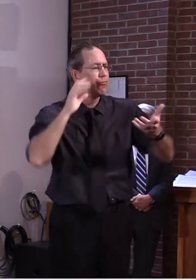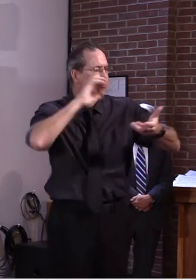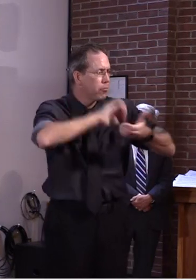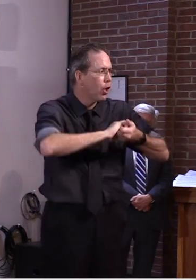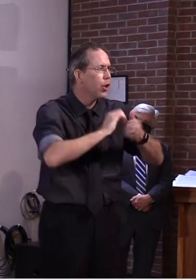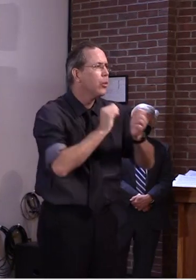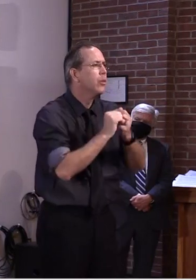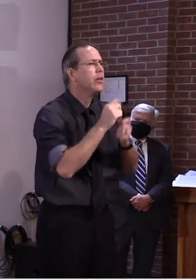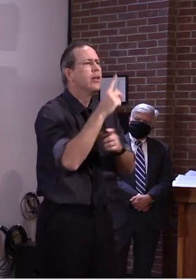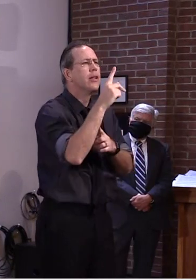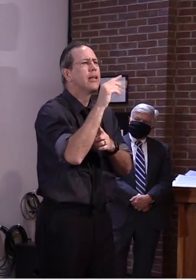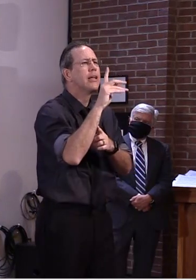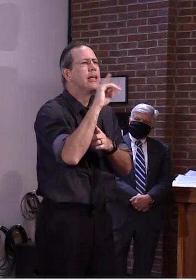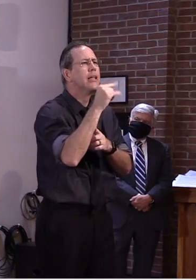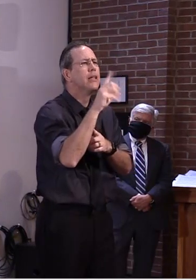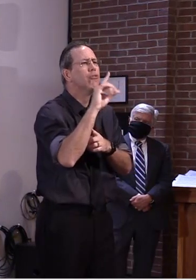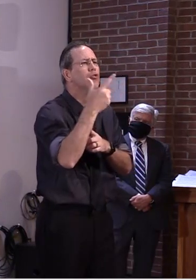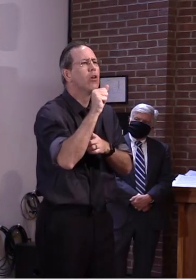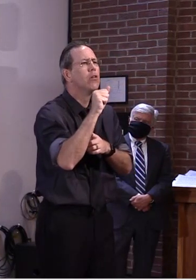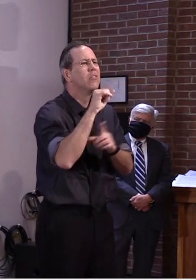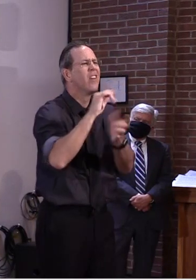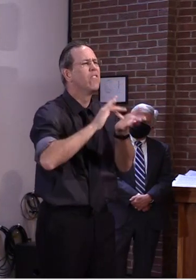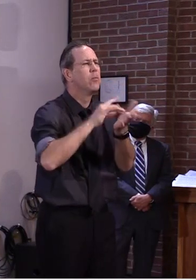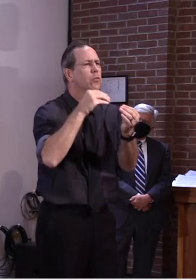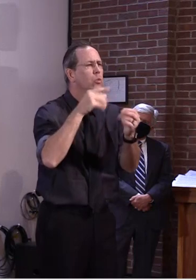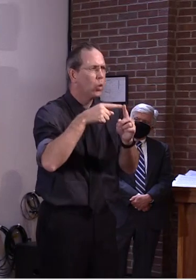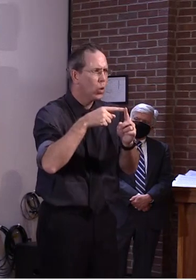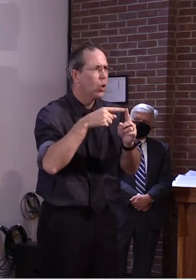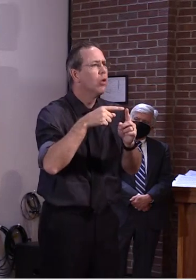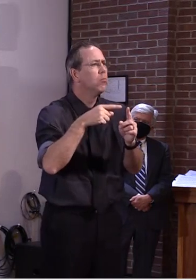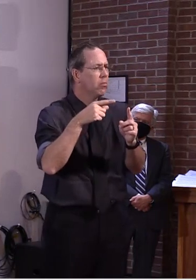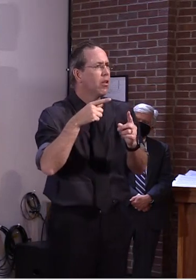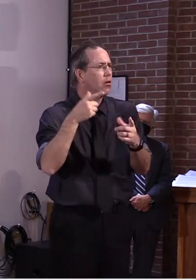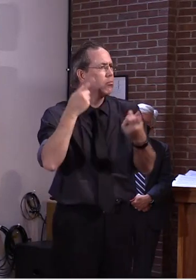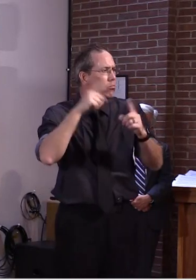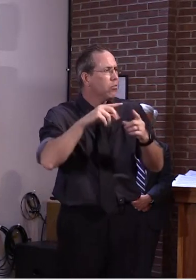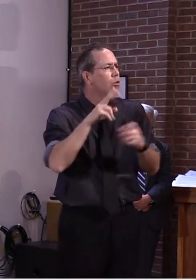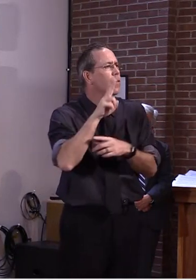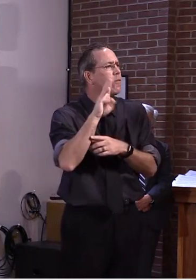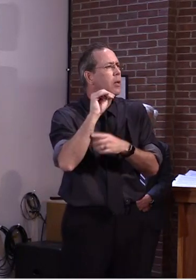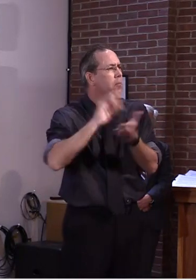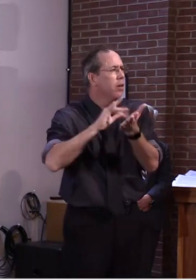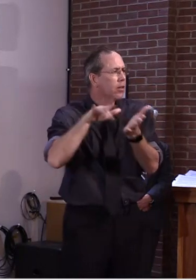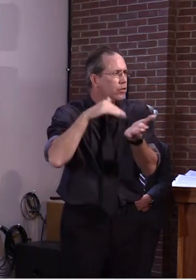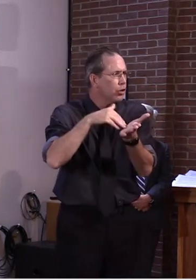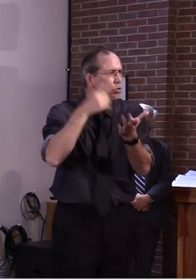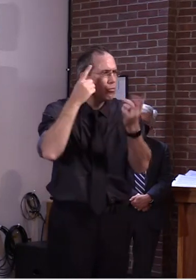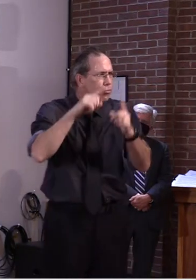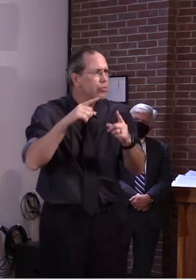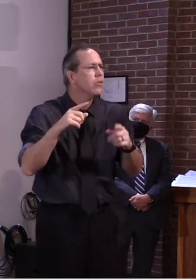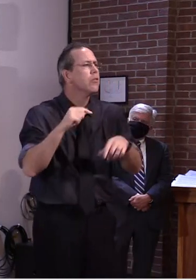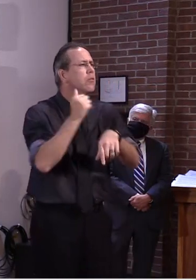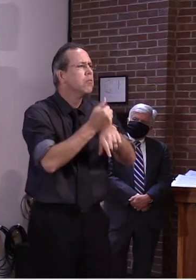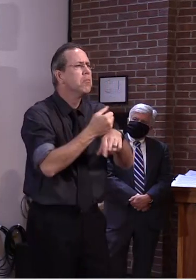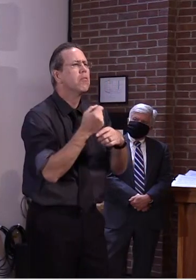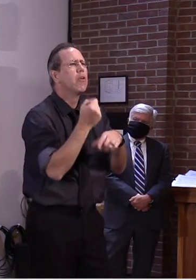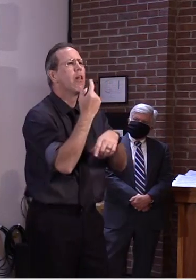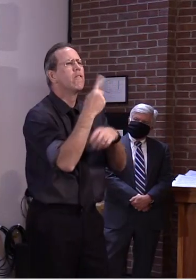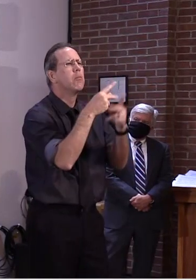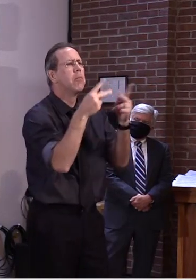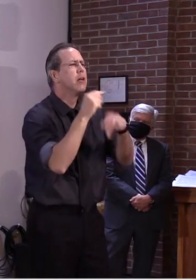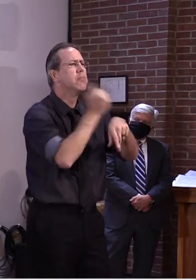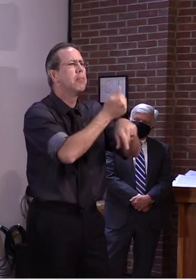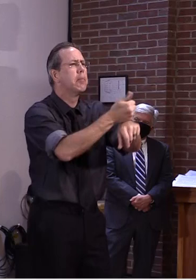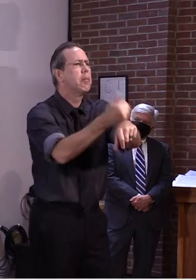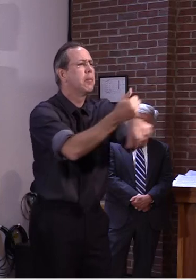and will begin testing this week at 11 different locations around the state. Some will begin as early as